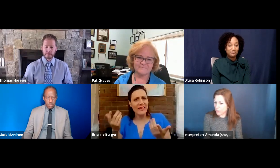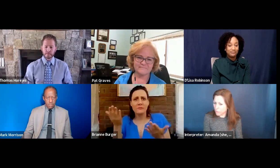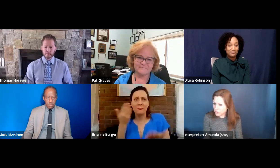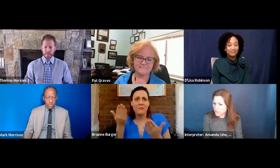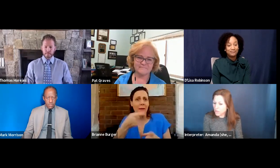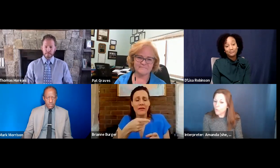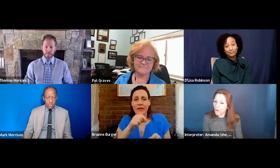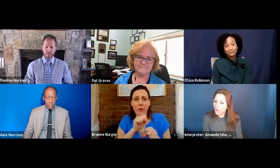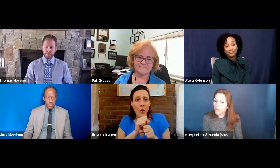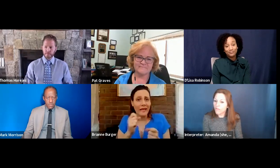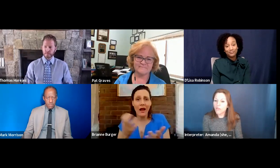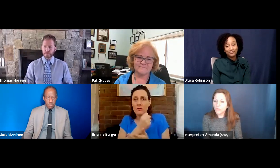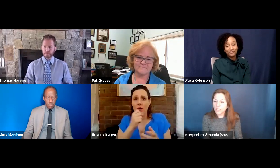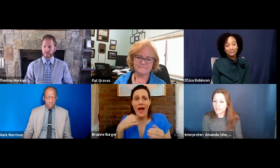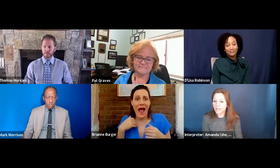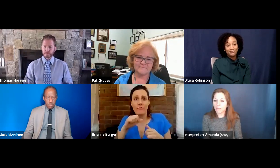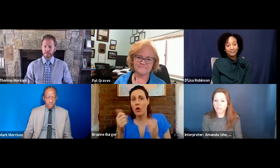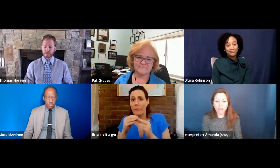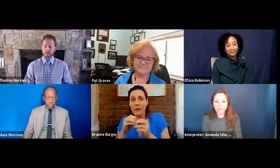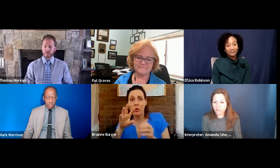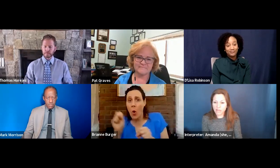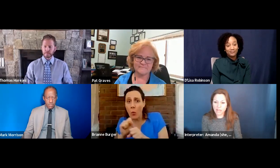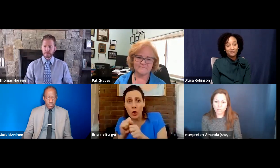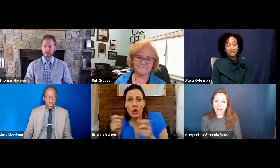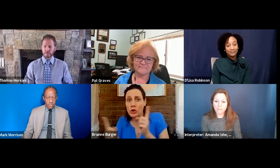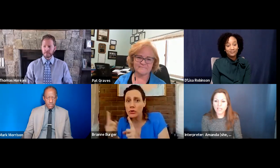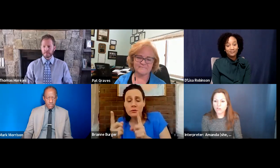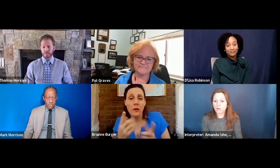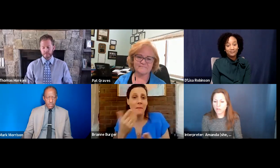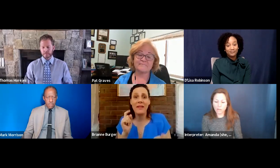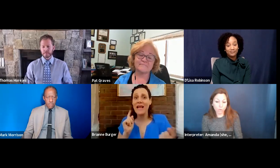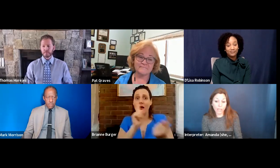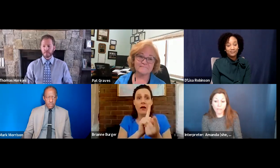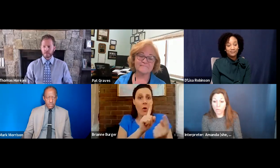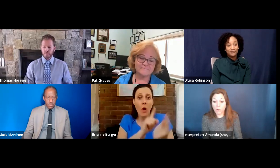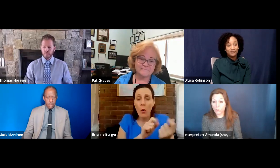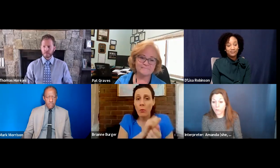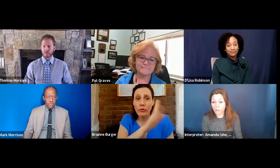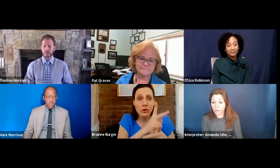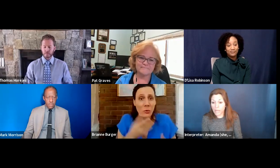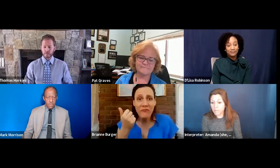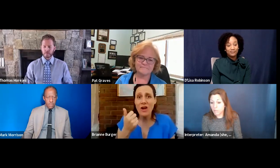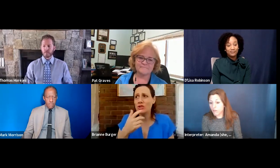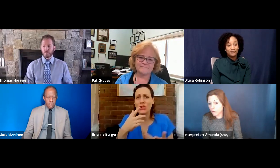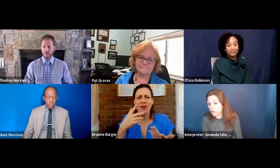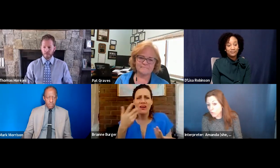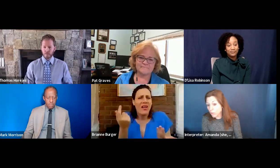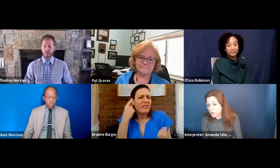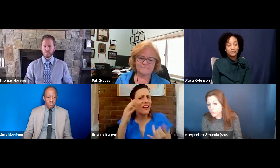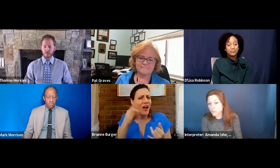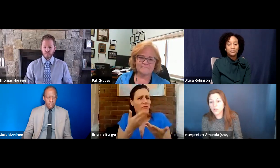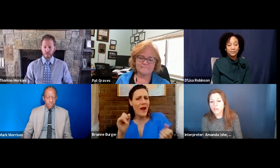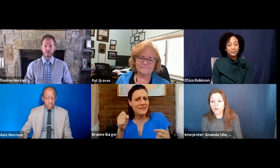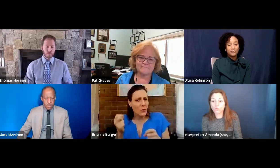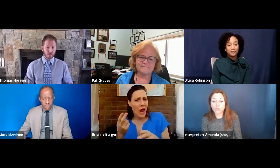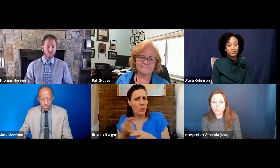2 hours. Well, use that time. Think of other things. Perhaps the employee might want to work and meet with other